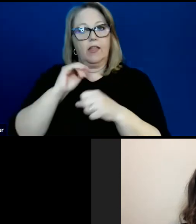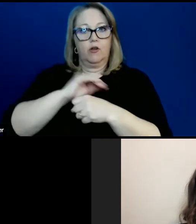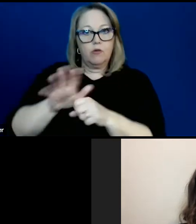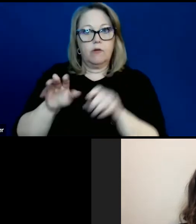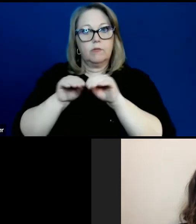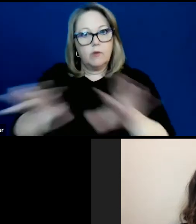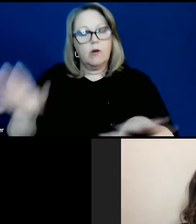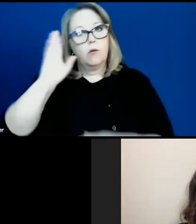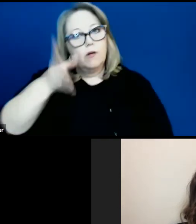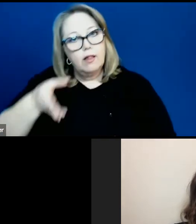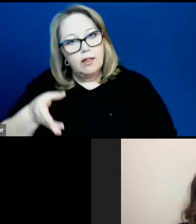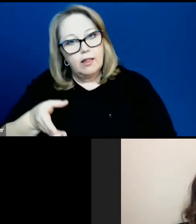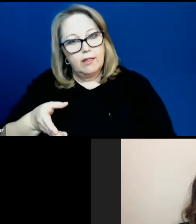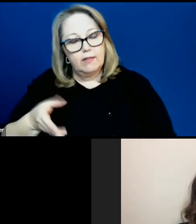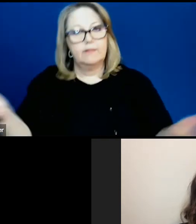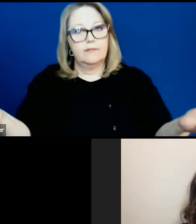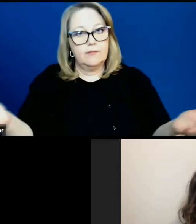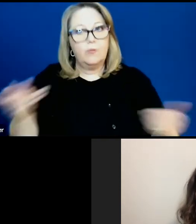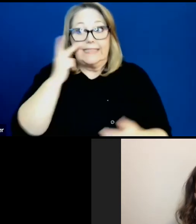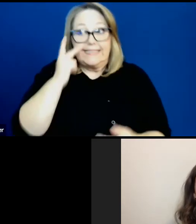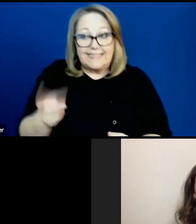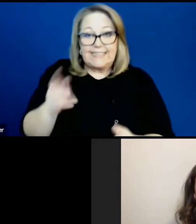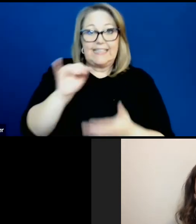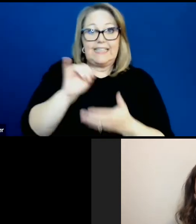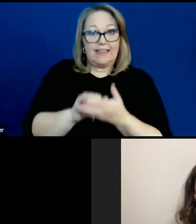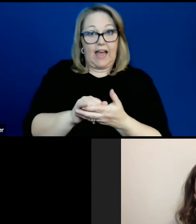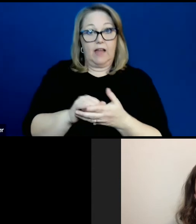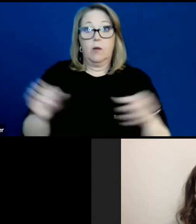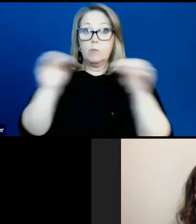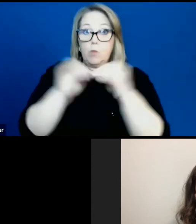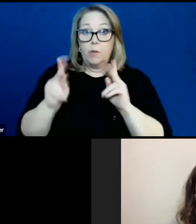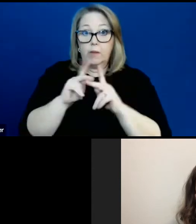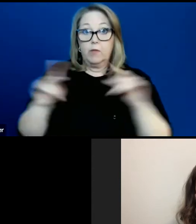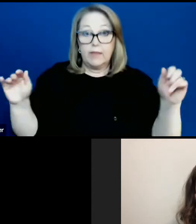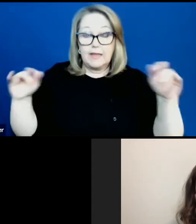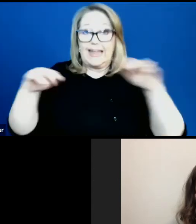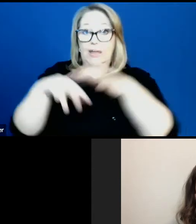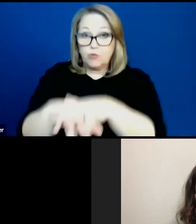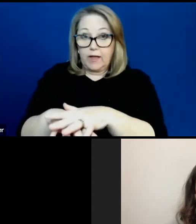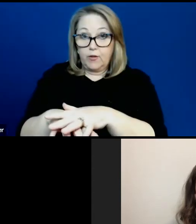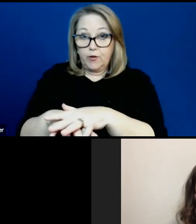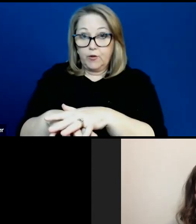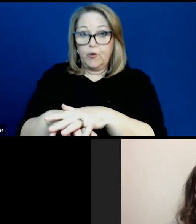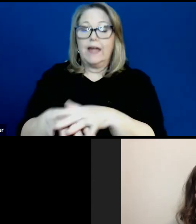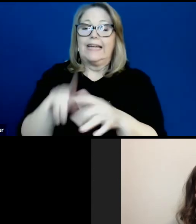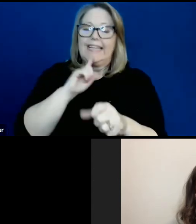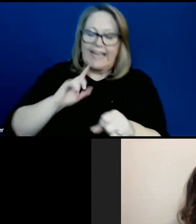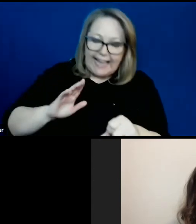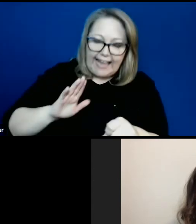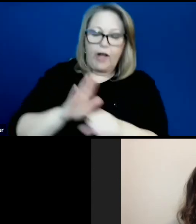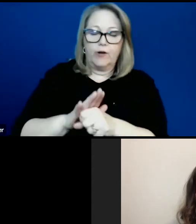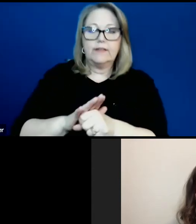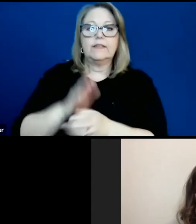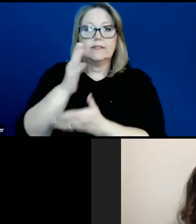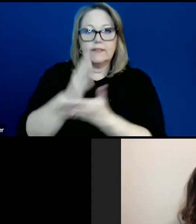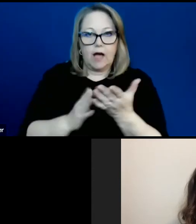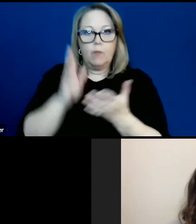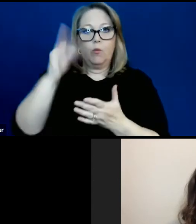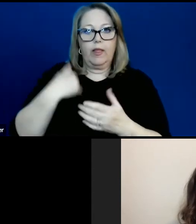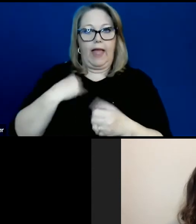The science prevails, and the science says that the more people in a gathering, it's guaranteed that a portion are going to have COVID,